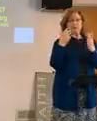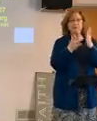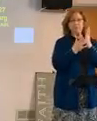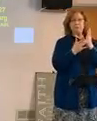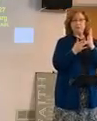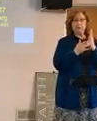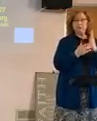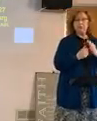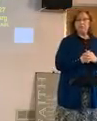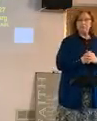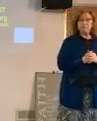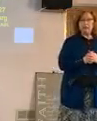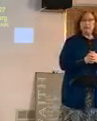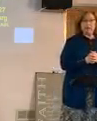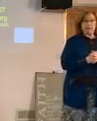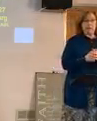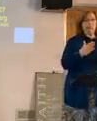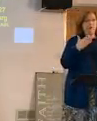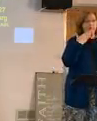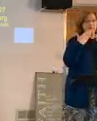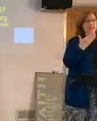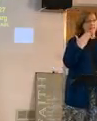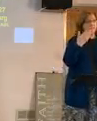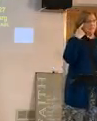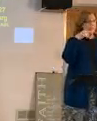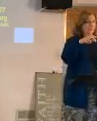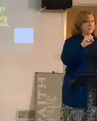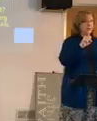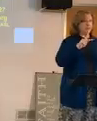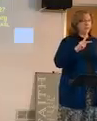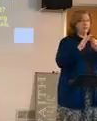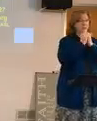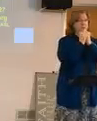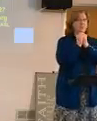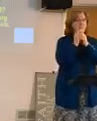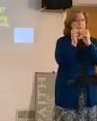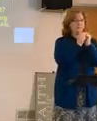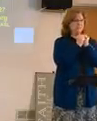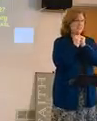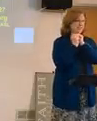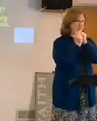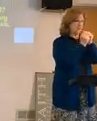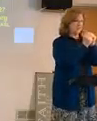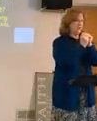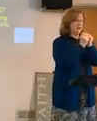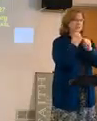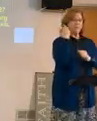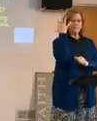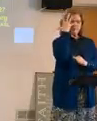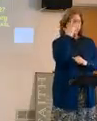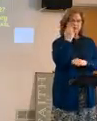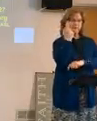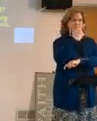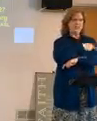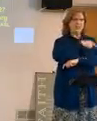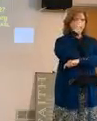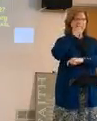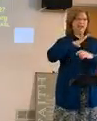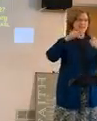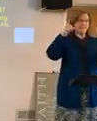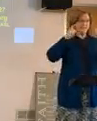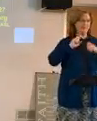Livestream. We're grateful for this opportunity to worship together. What a beautiful day God has given to